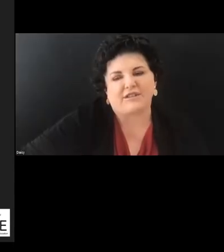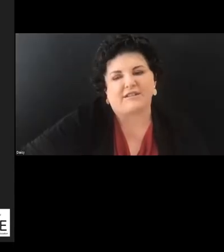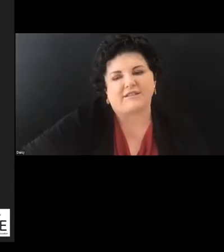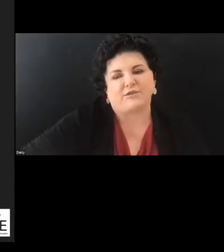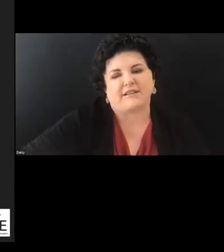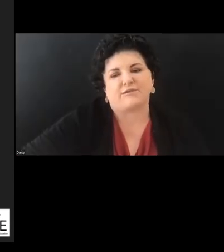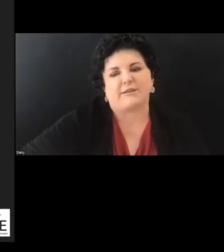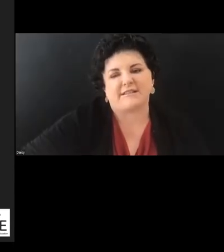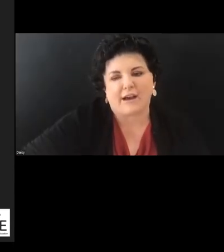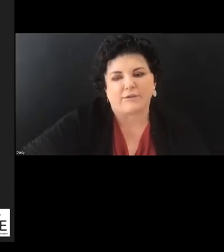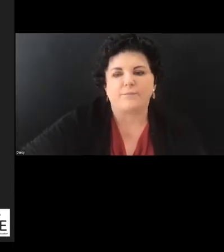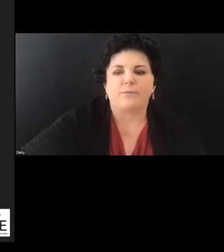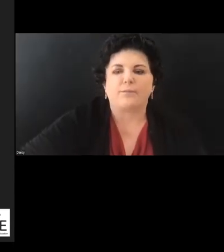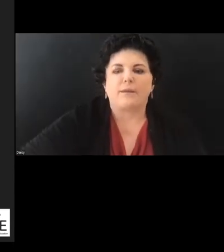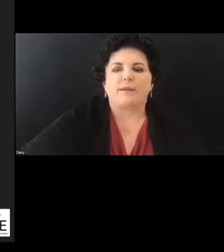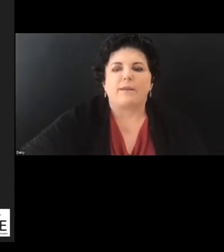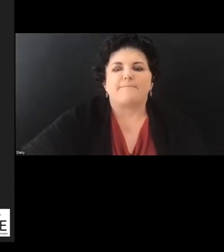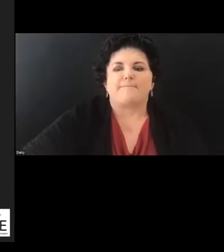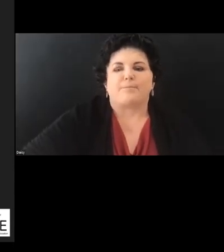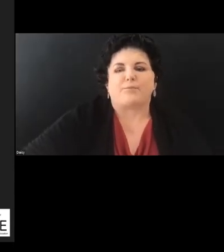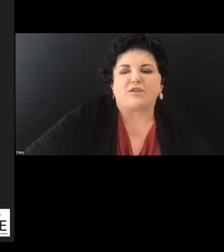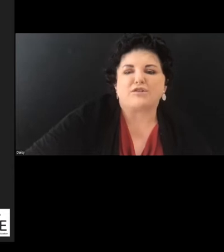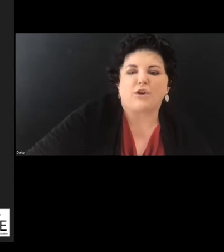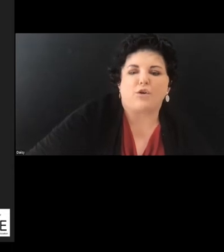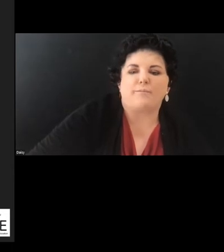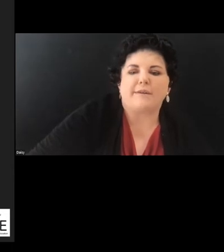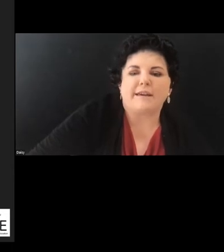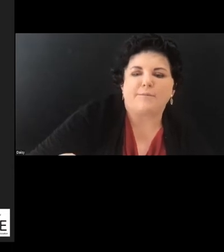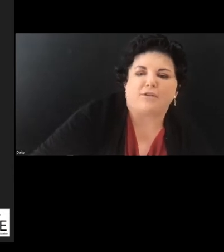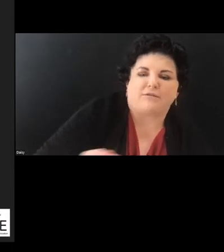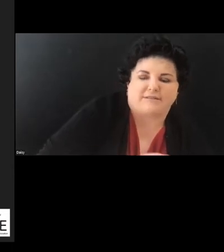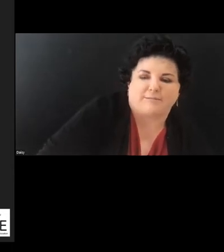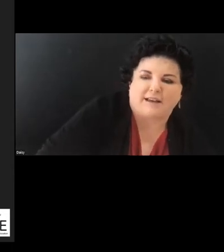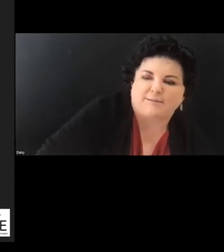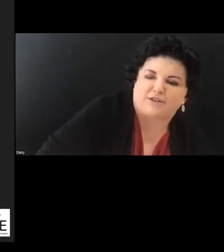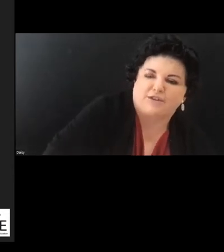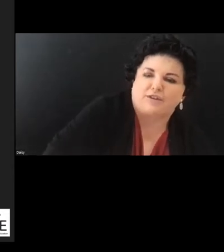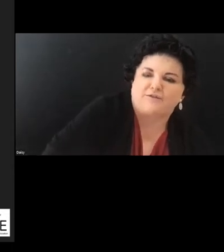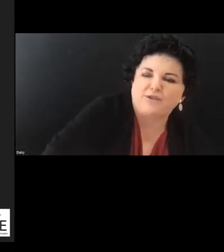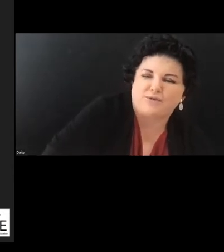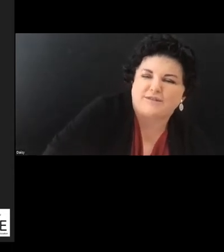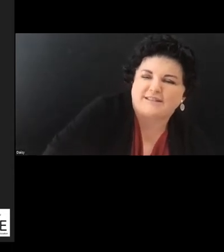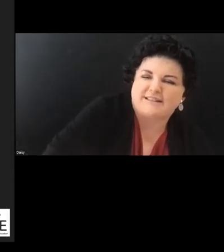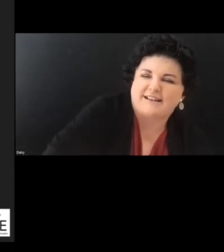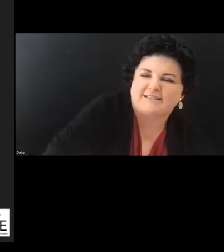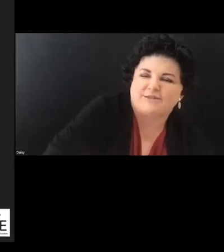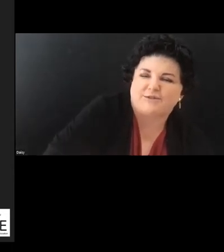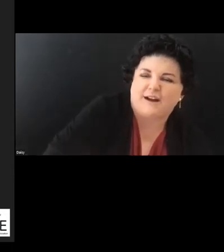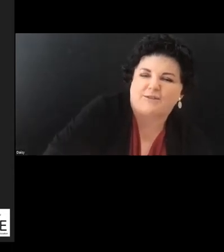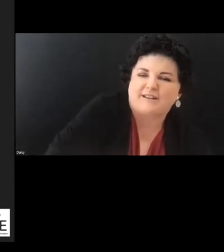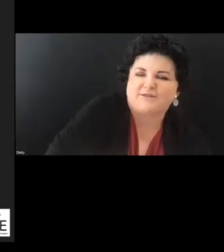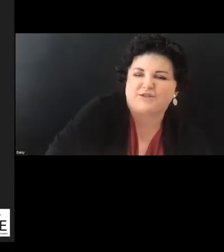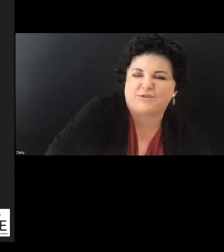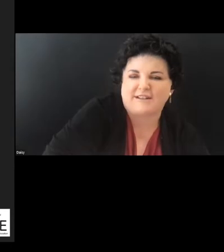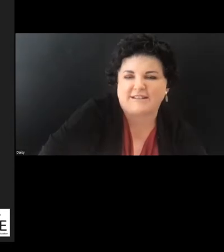to, the definition associates with sound. So people sometimes are a little confused as to